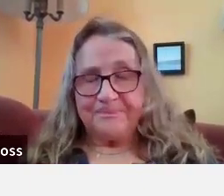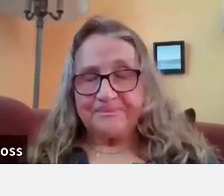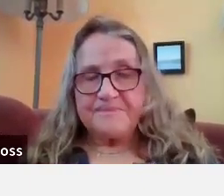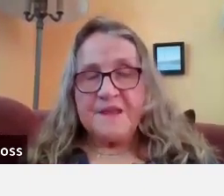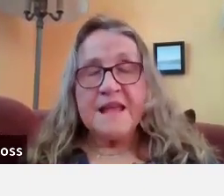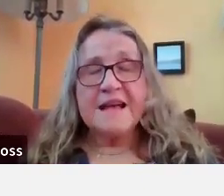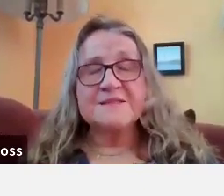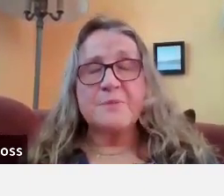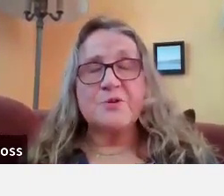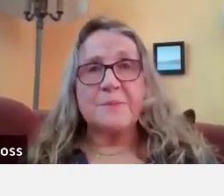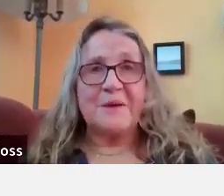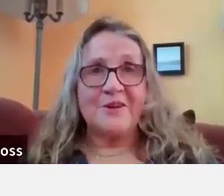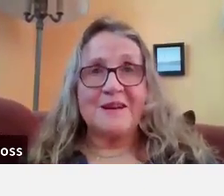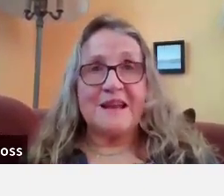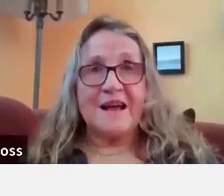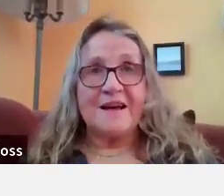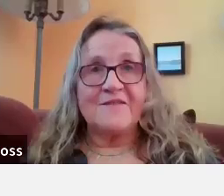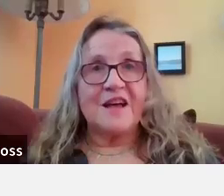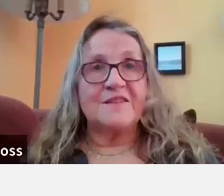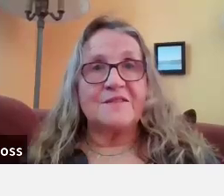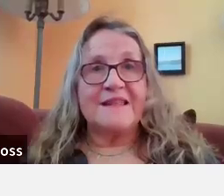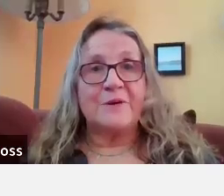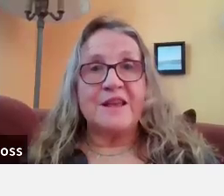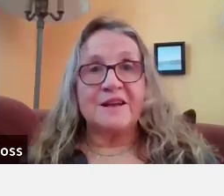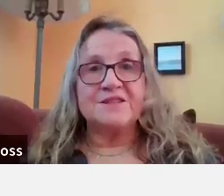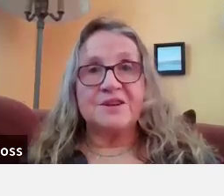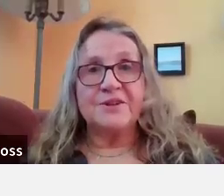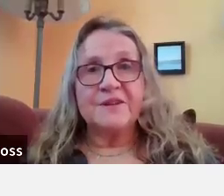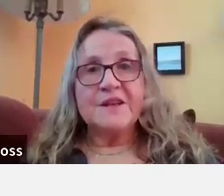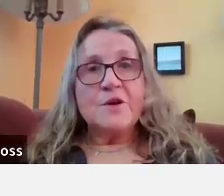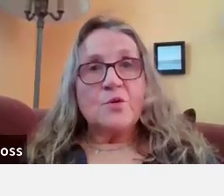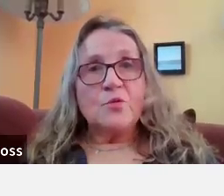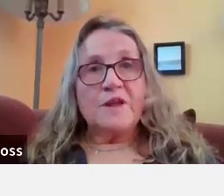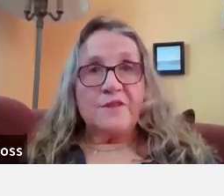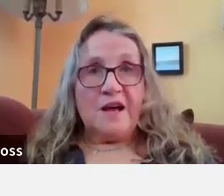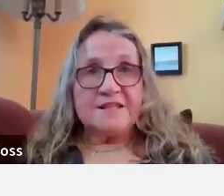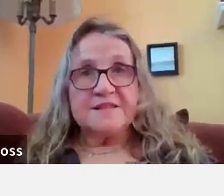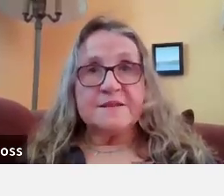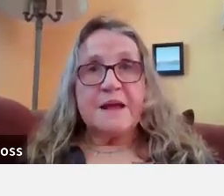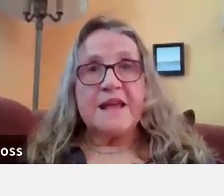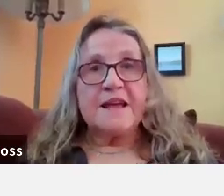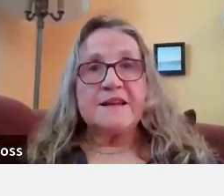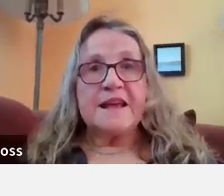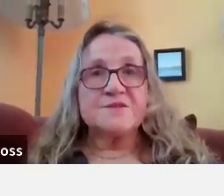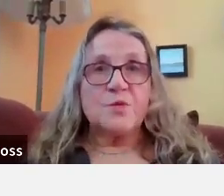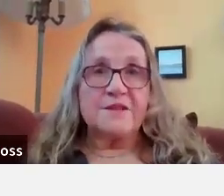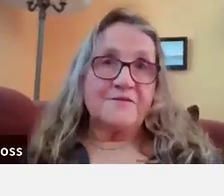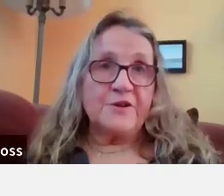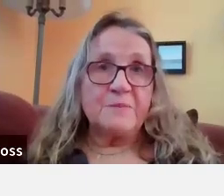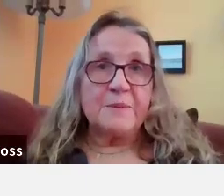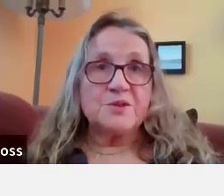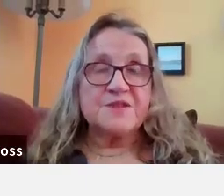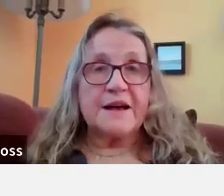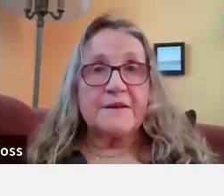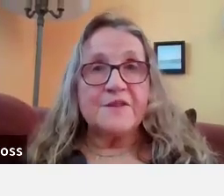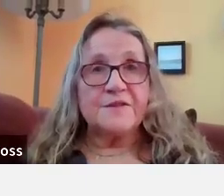committee as both a parent of now a young adult with autism and as one of the